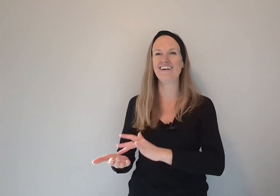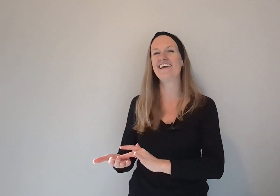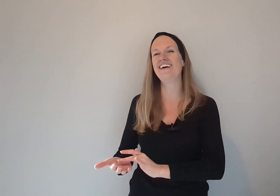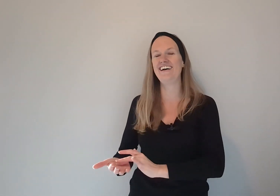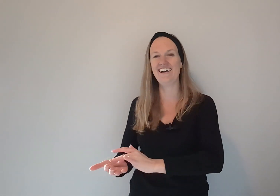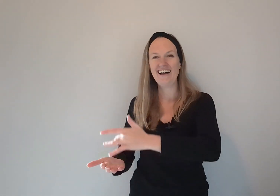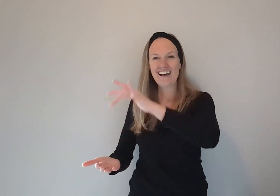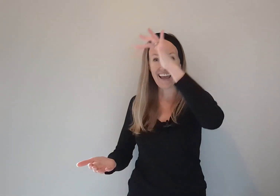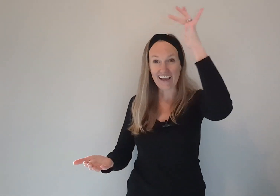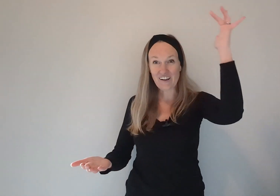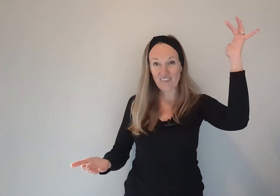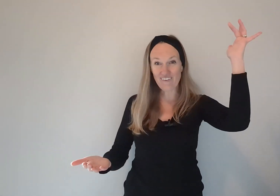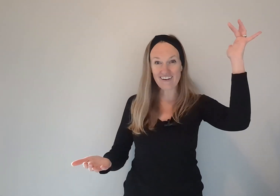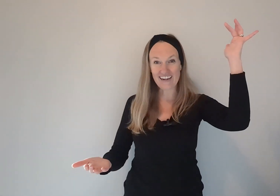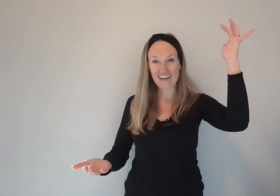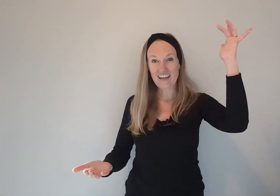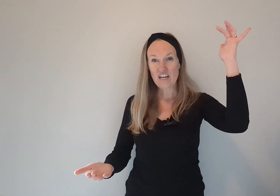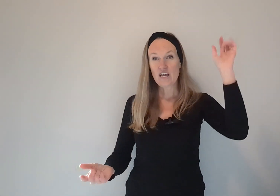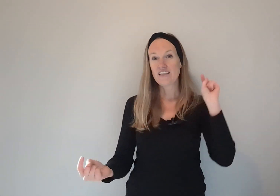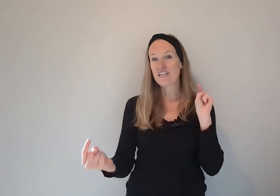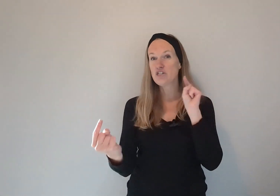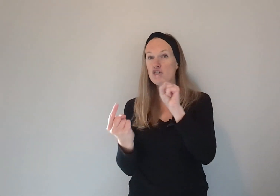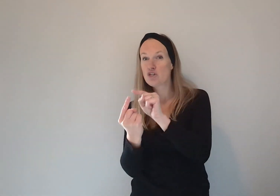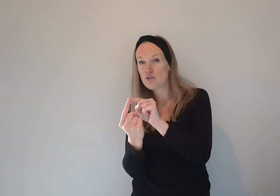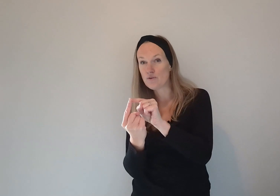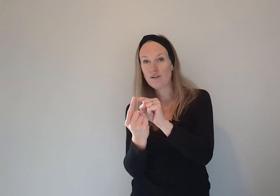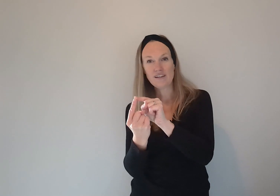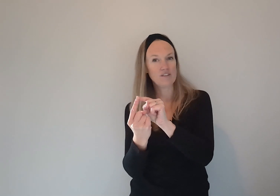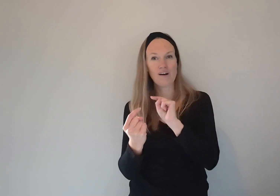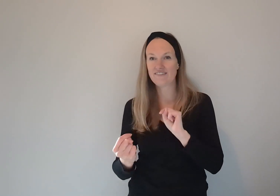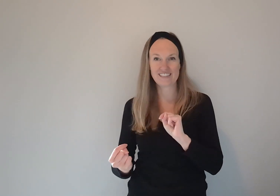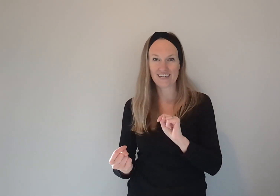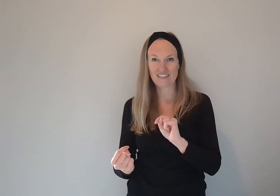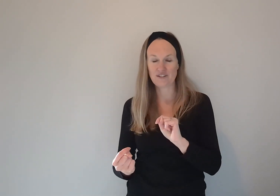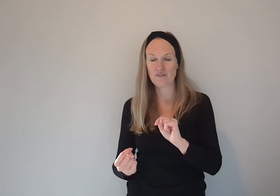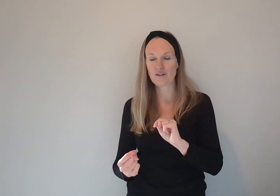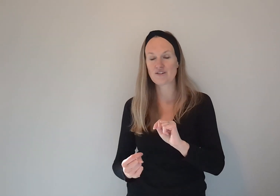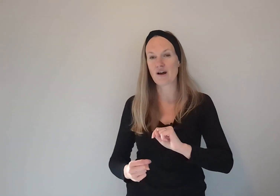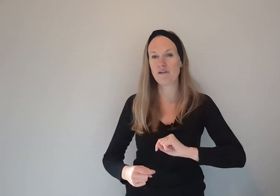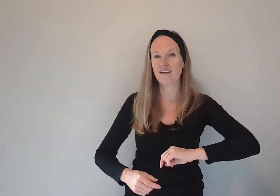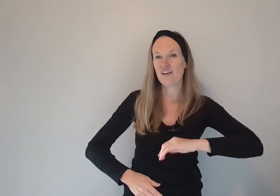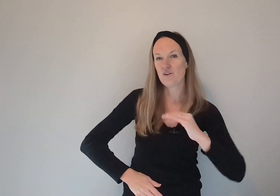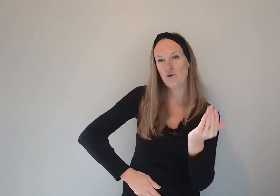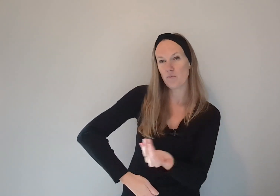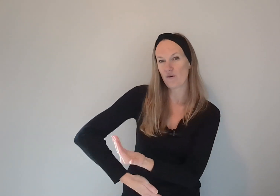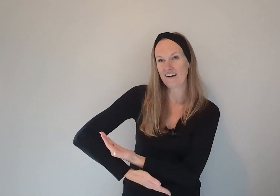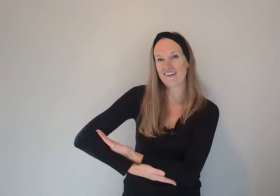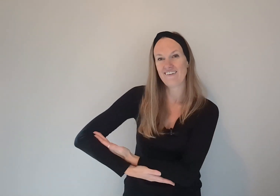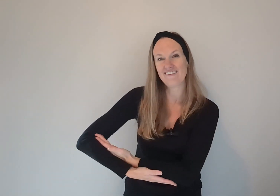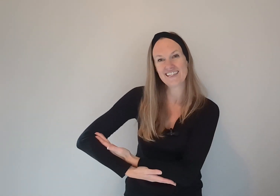glory. Okay, glory. And then 2, you don't have to sign the 2. You can drop it. Newborn, holding